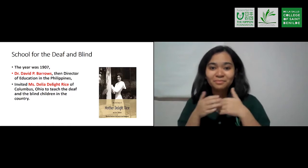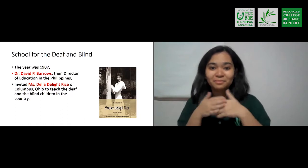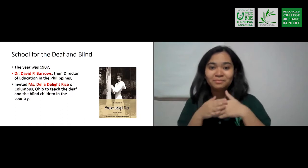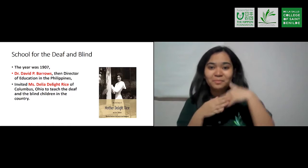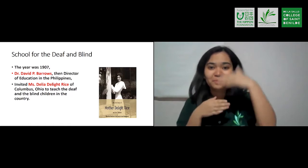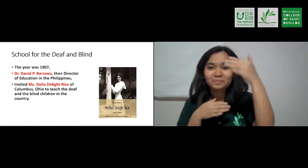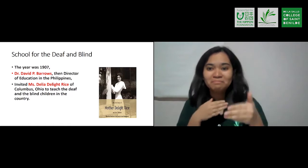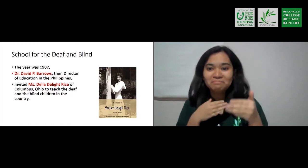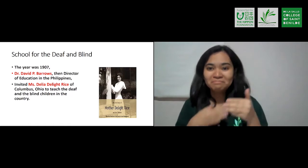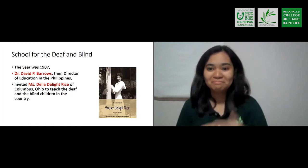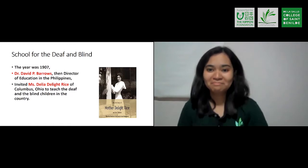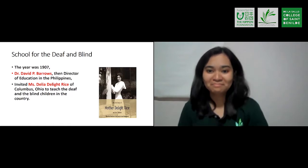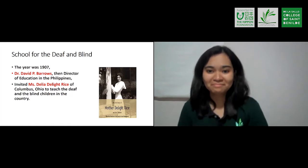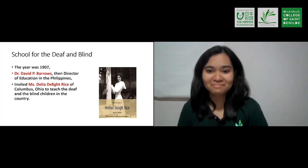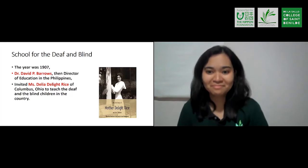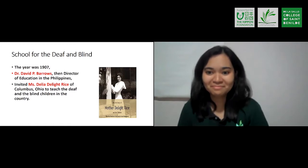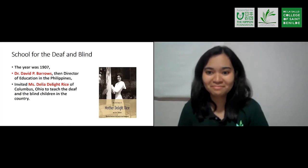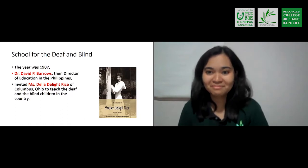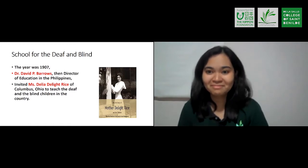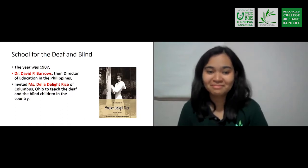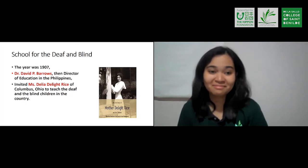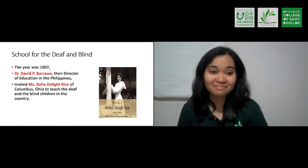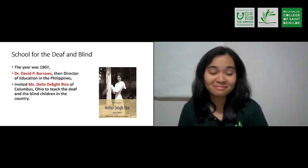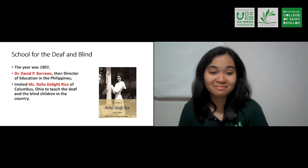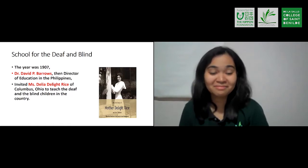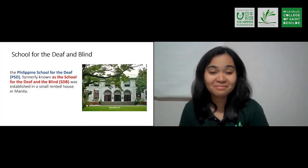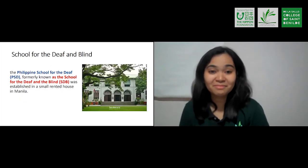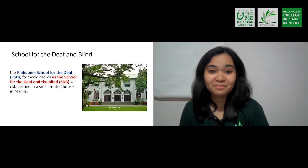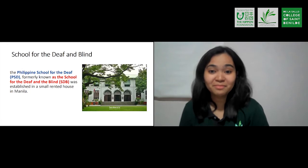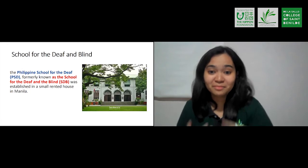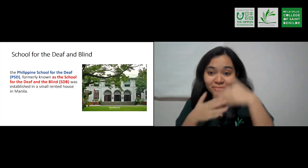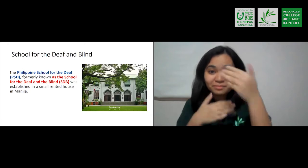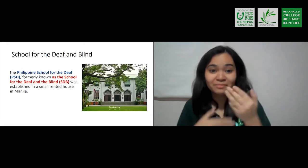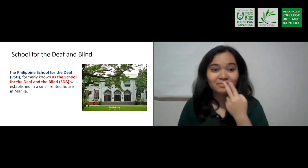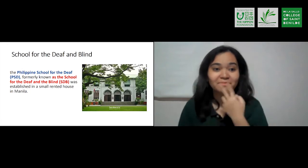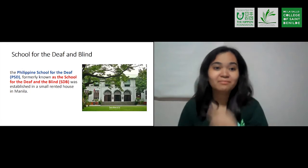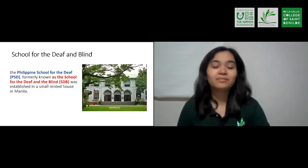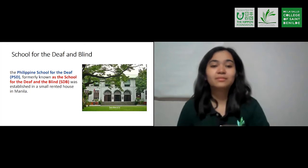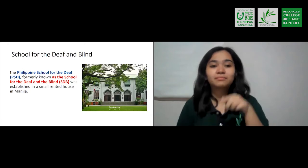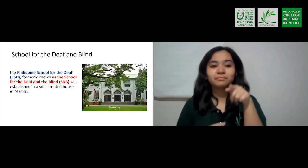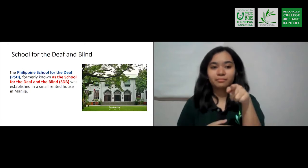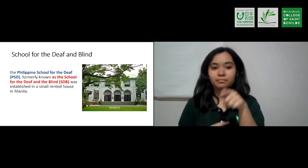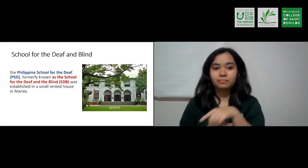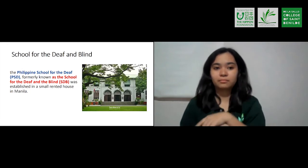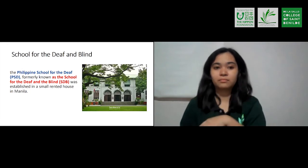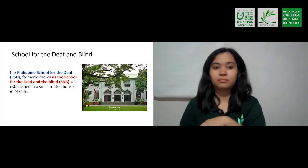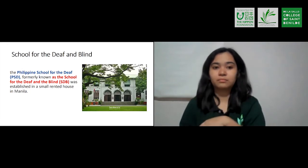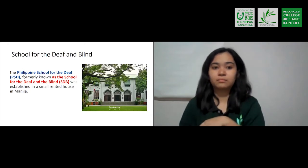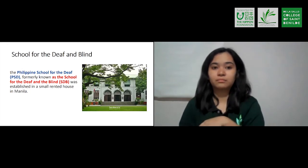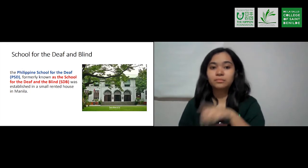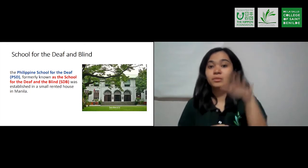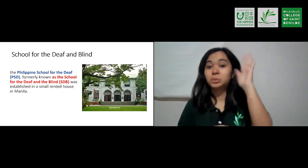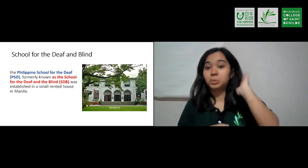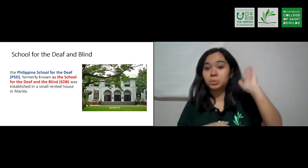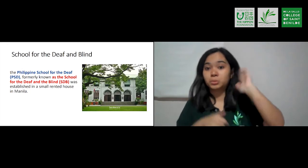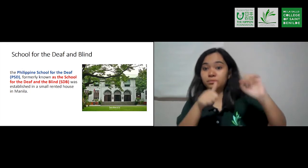Next. Marvin. Is that you, Marvin?